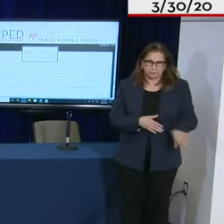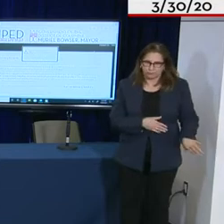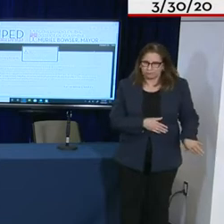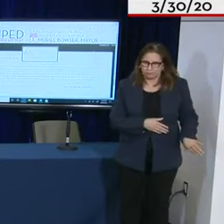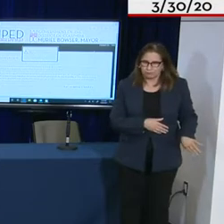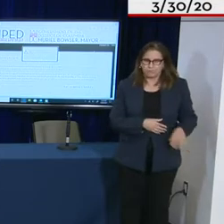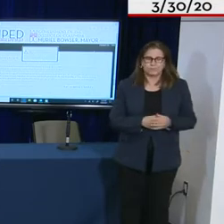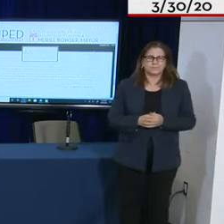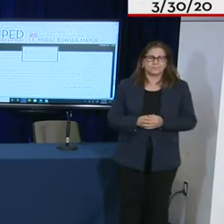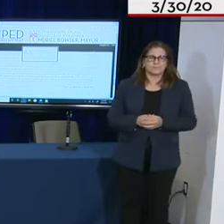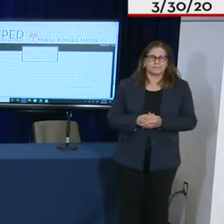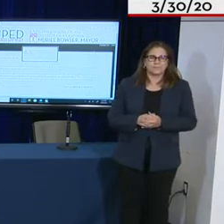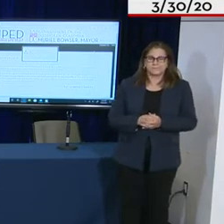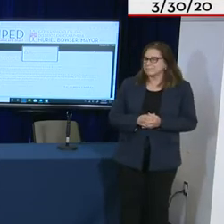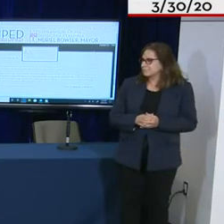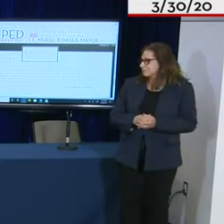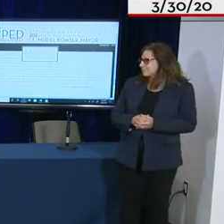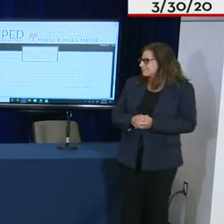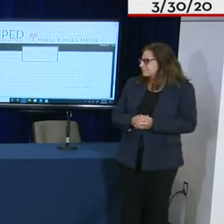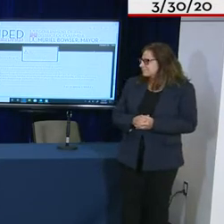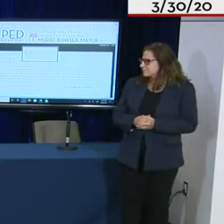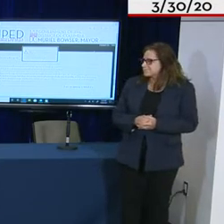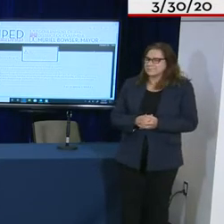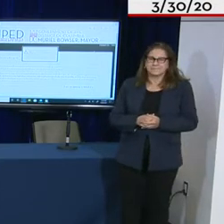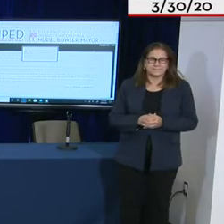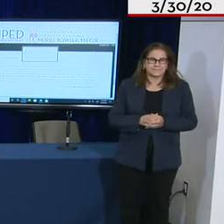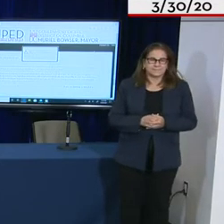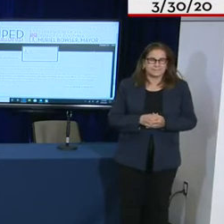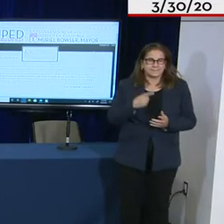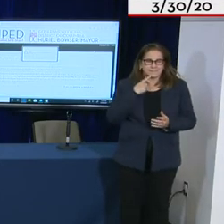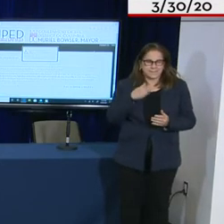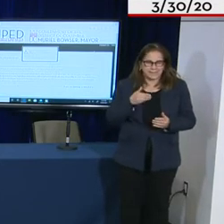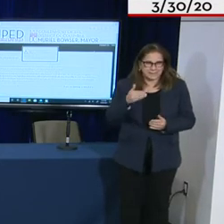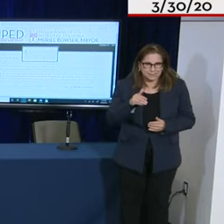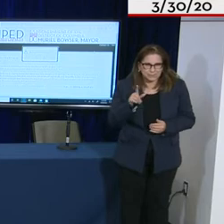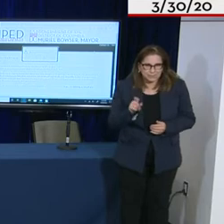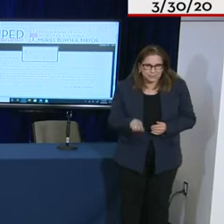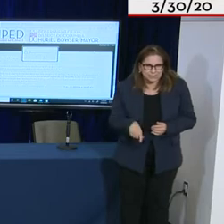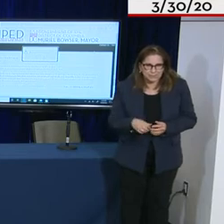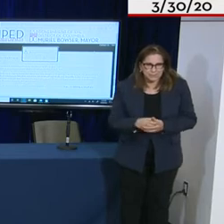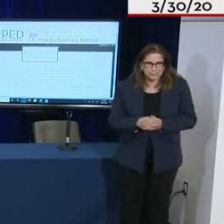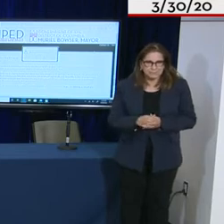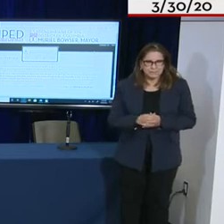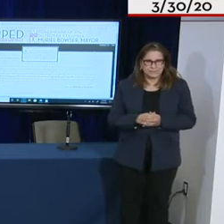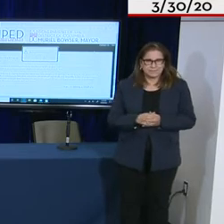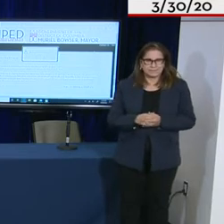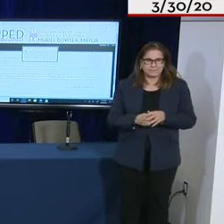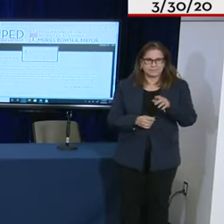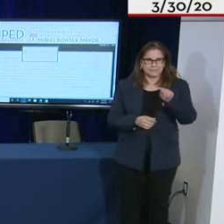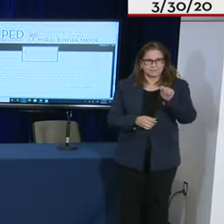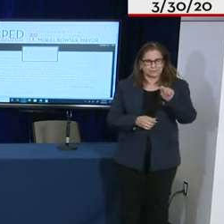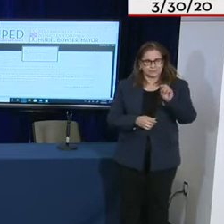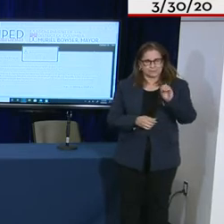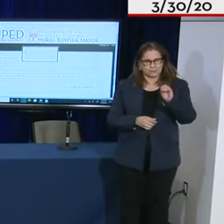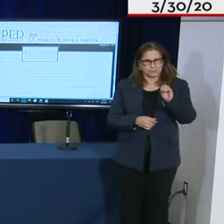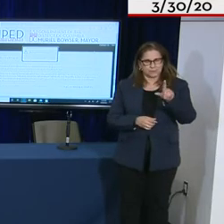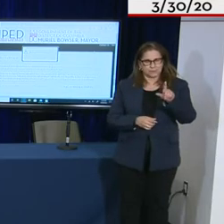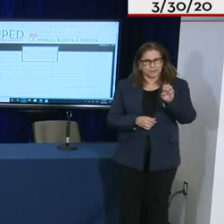there. All right, we're going to take our next question from Toliden in Ward 4. You are